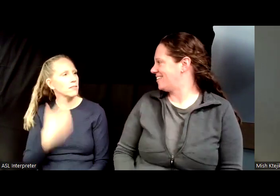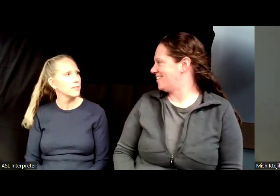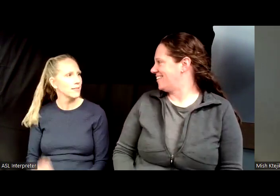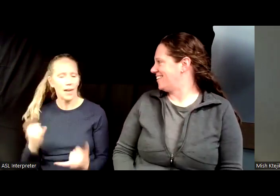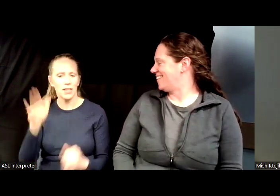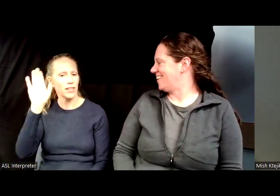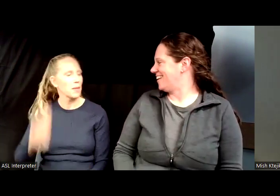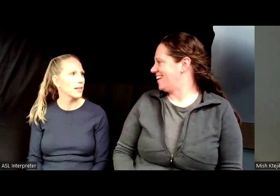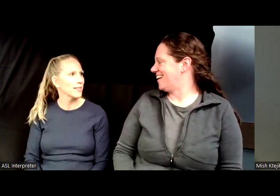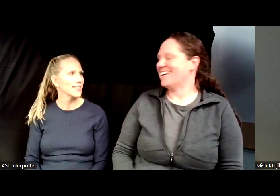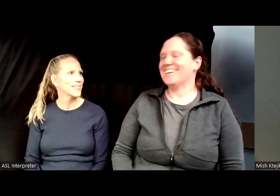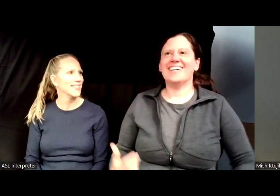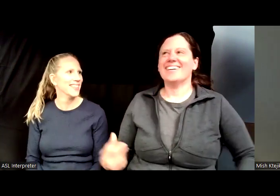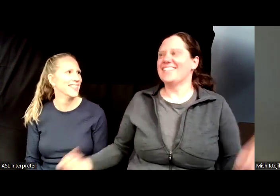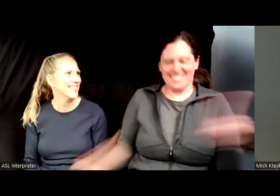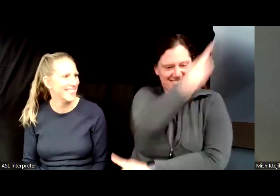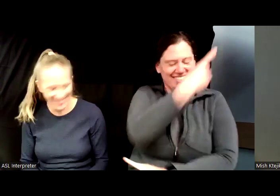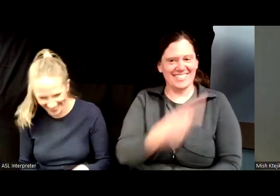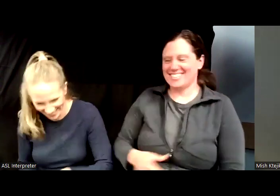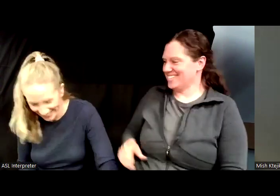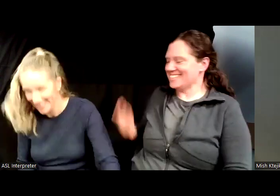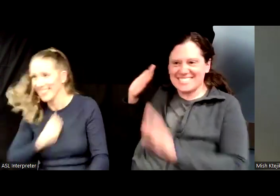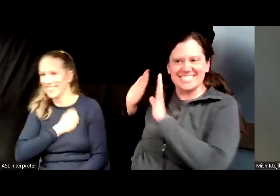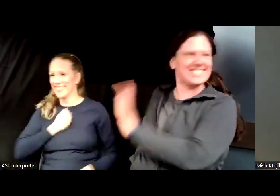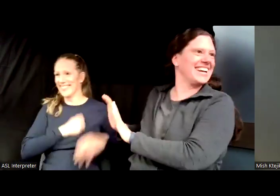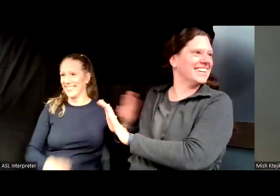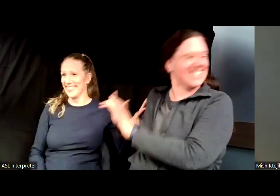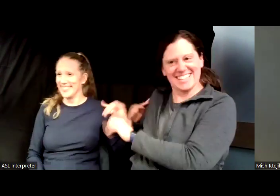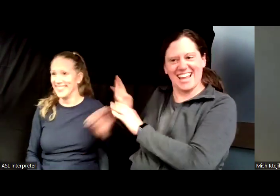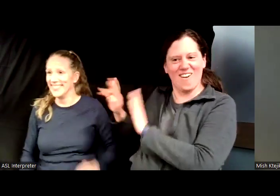but you're interpreting right now. I know, but I raised my hand.